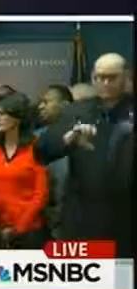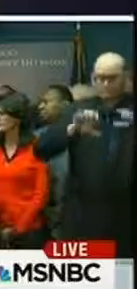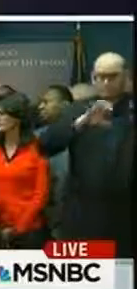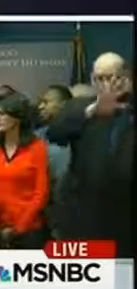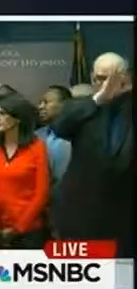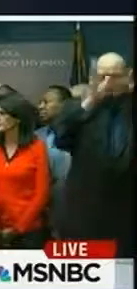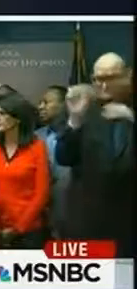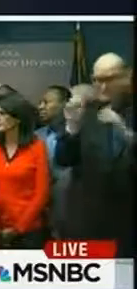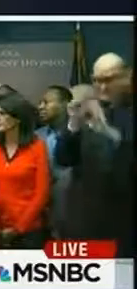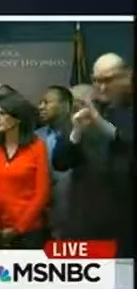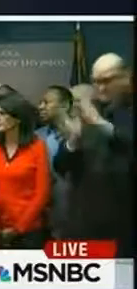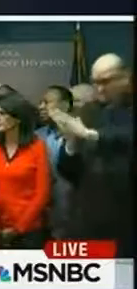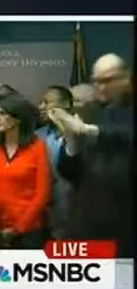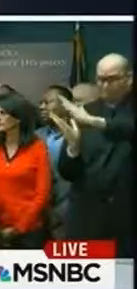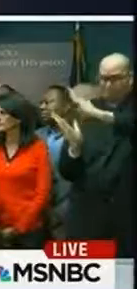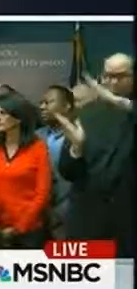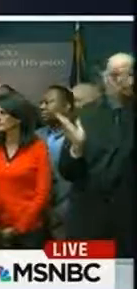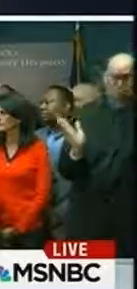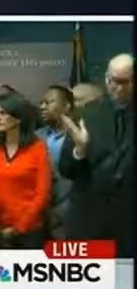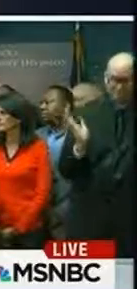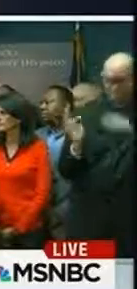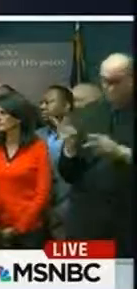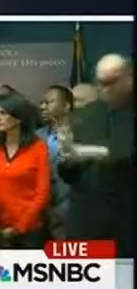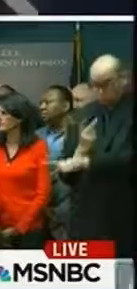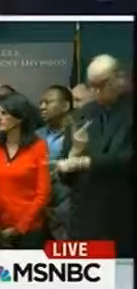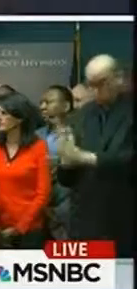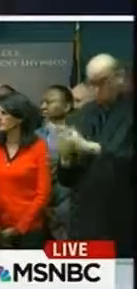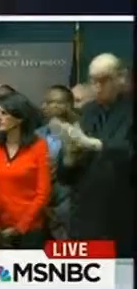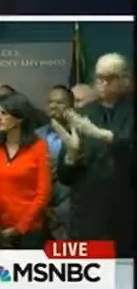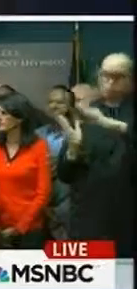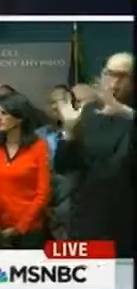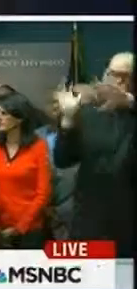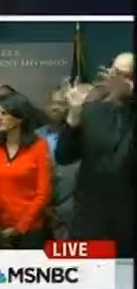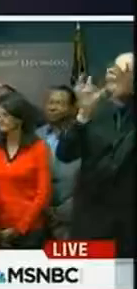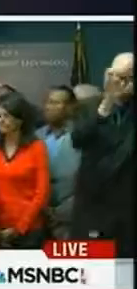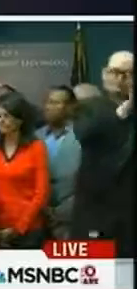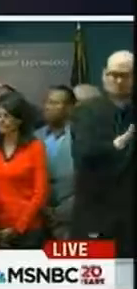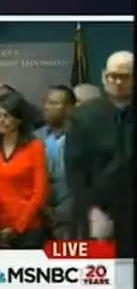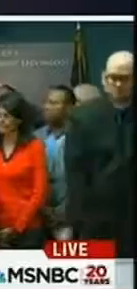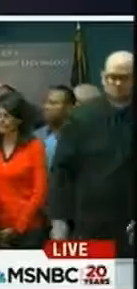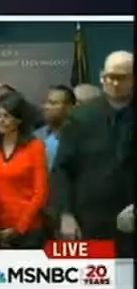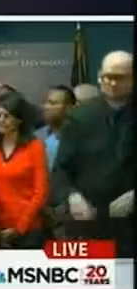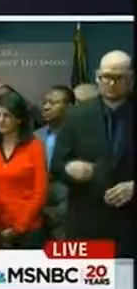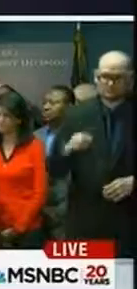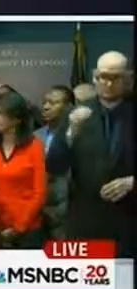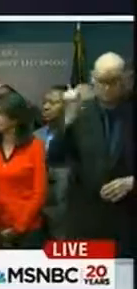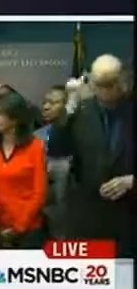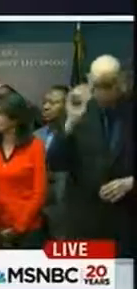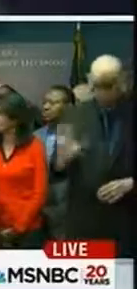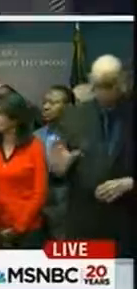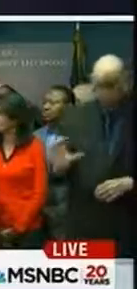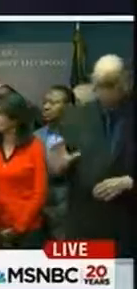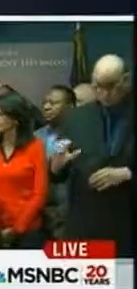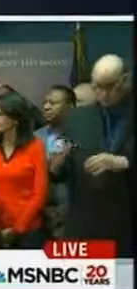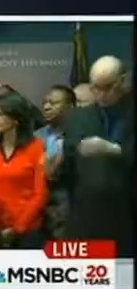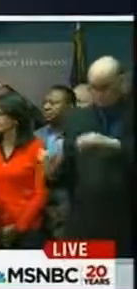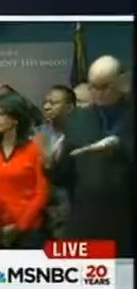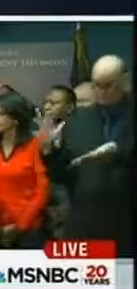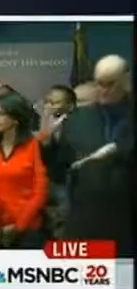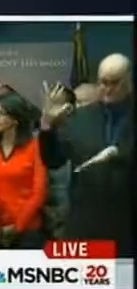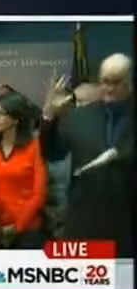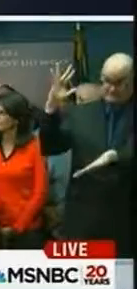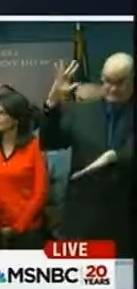heavy rainfall, and we're looking at the potential for deadly flooding on the Charleston Peninsula. We also want to mention the threat of winds. Now with this